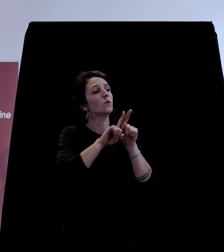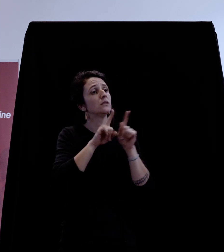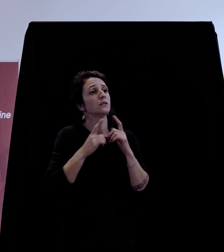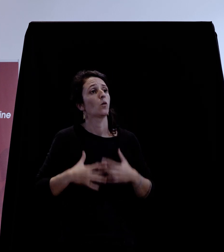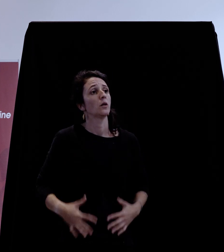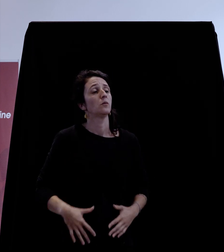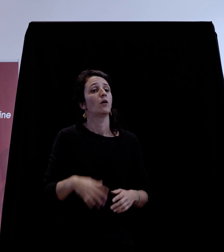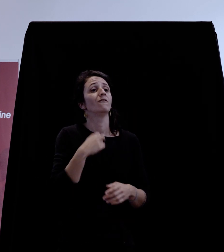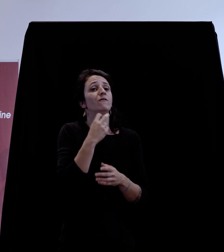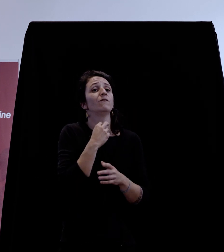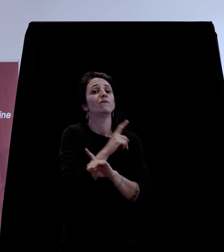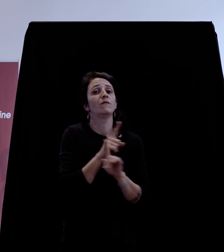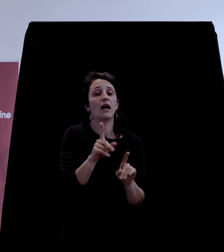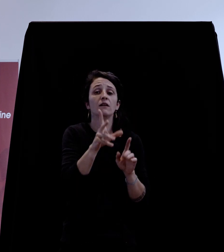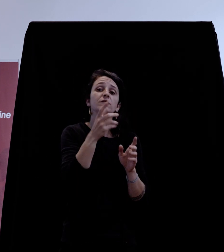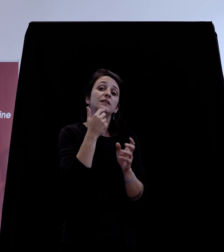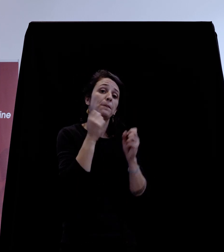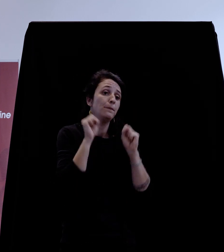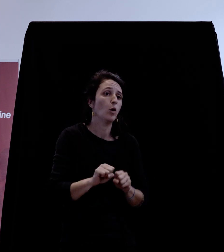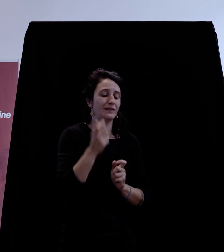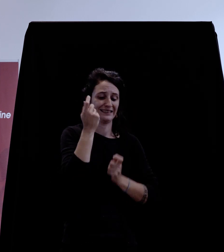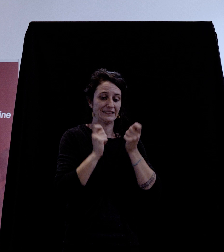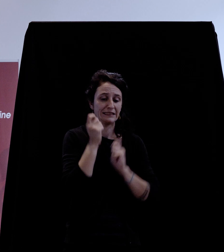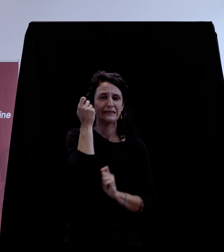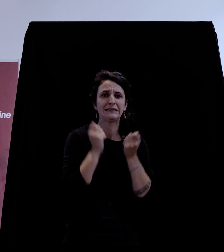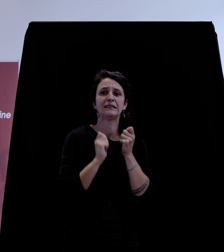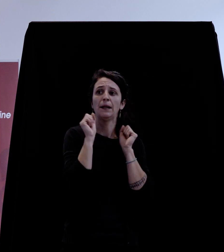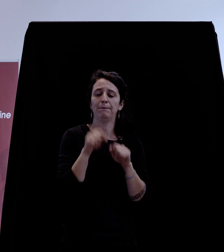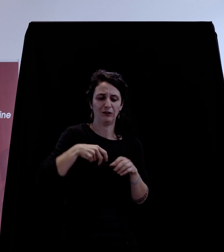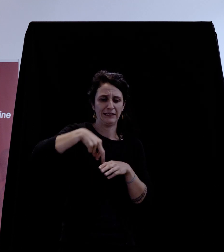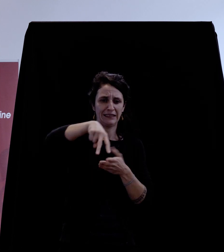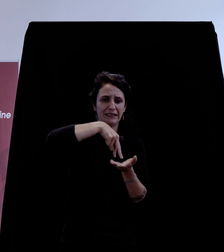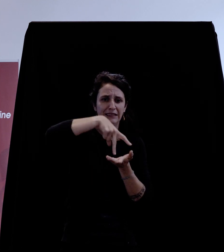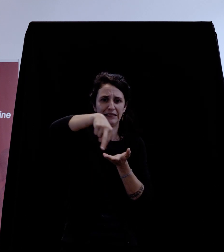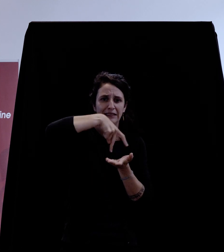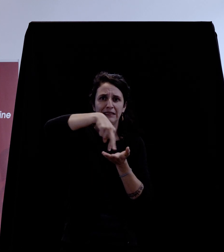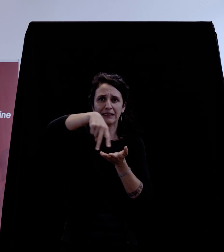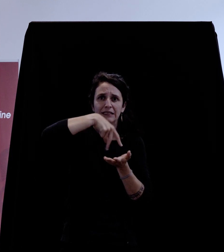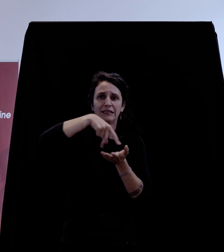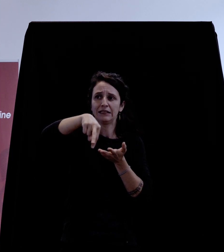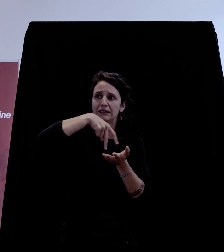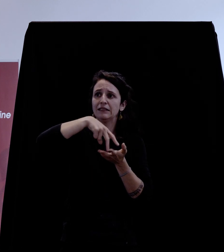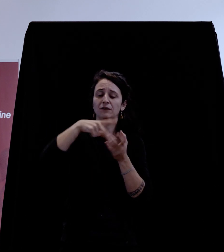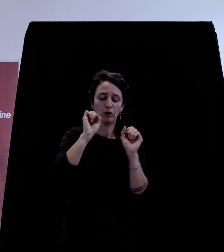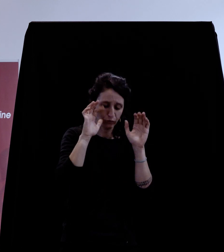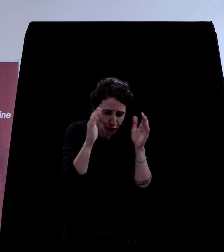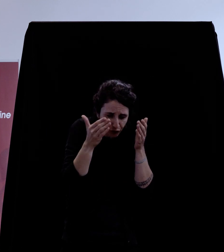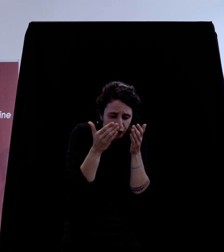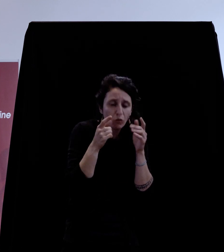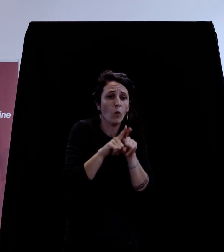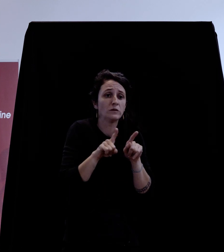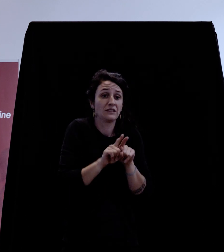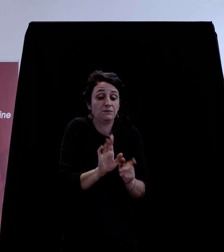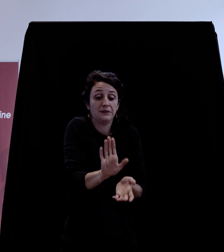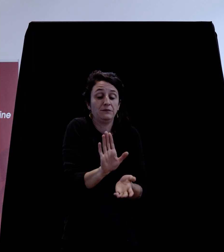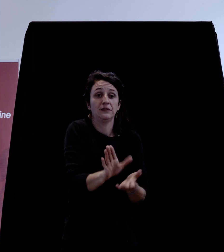may pace, get in your space, withdraw. These things are all typical. I don't know of any kind